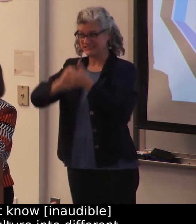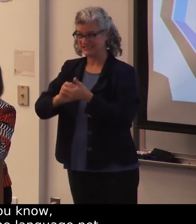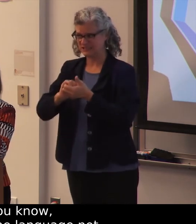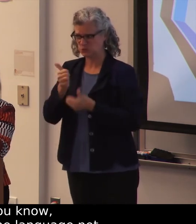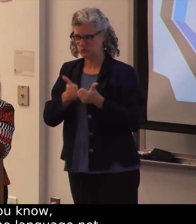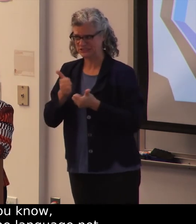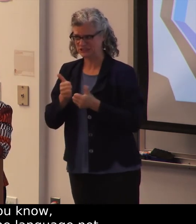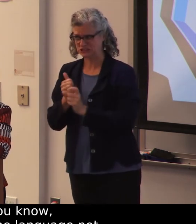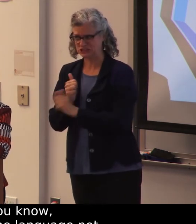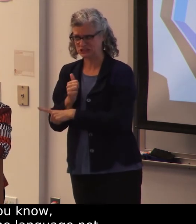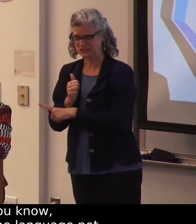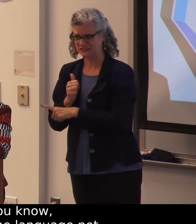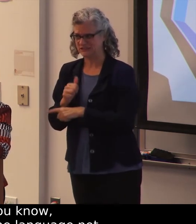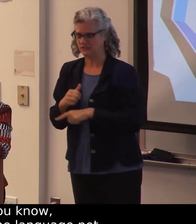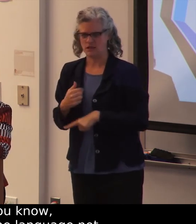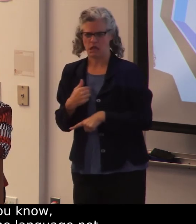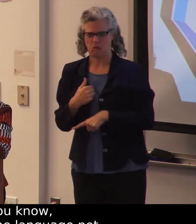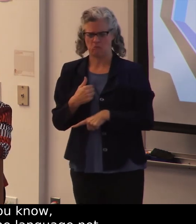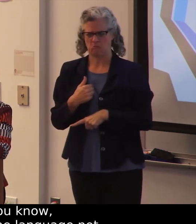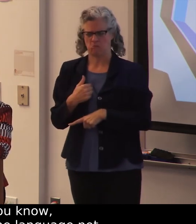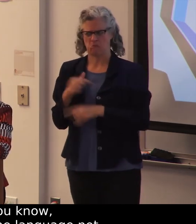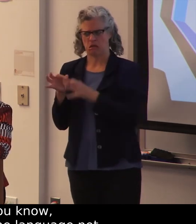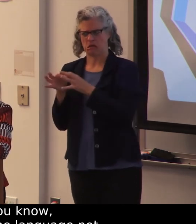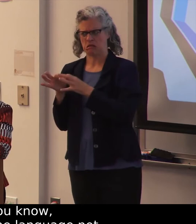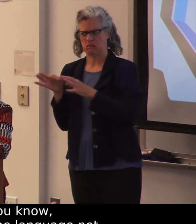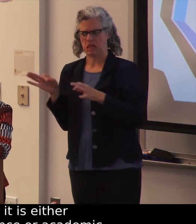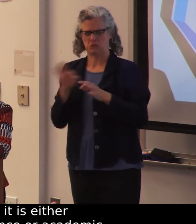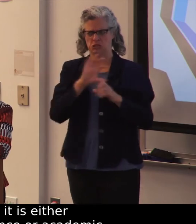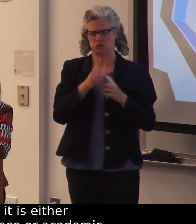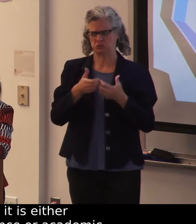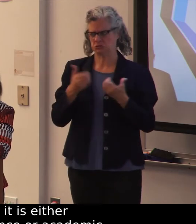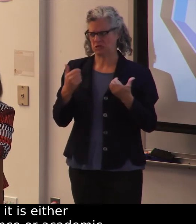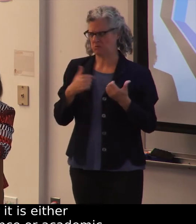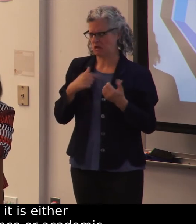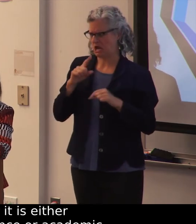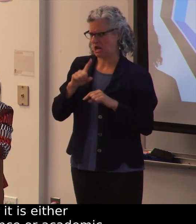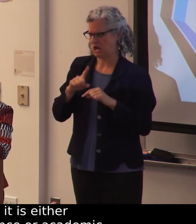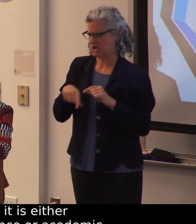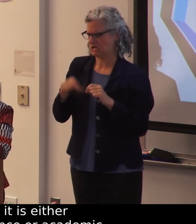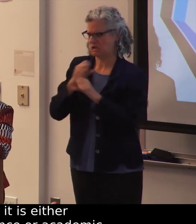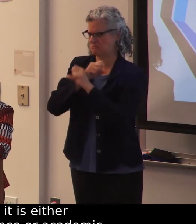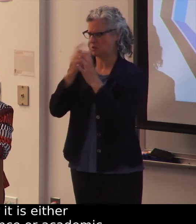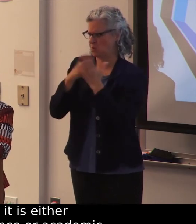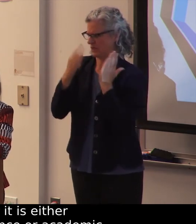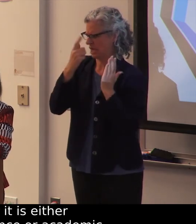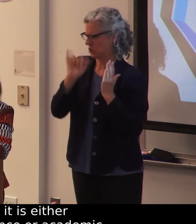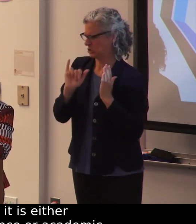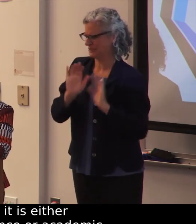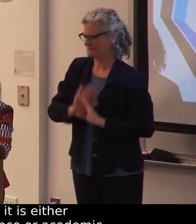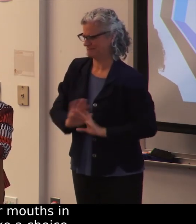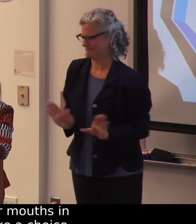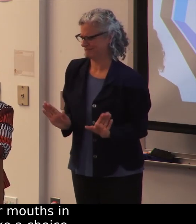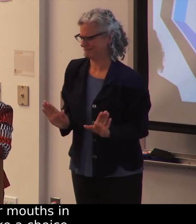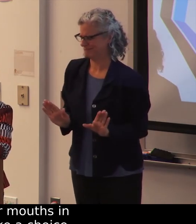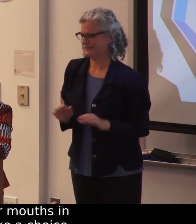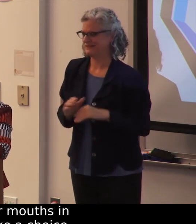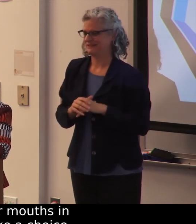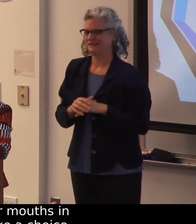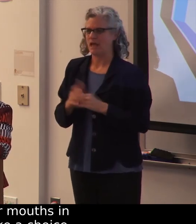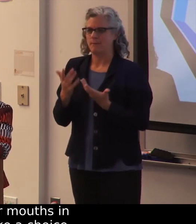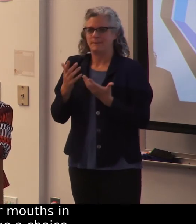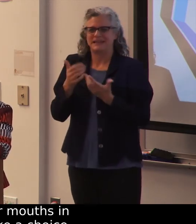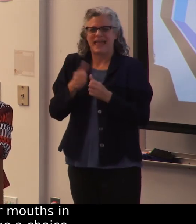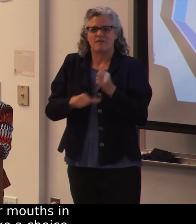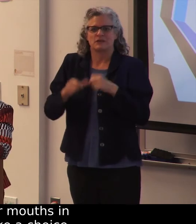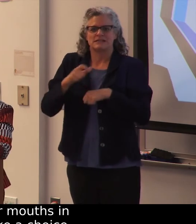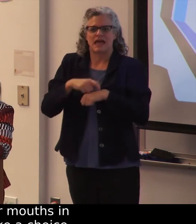You know, I can't imagine language not being embedded in culture, right? Whether it's either the maintenance or the academic. I mean, every time we open our mouths, in fact,